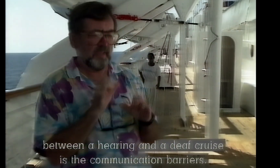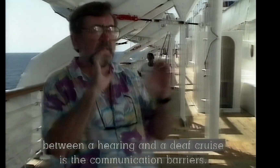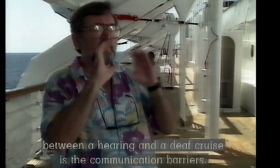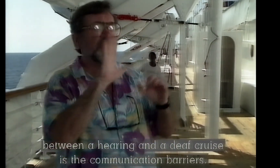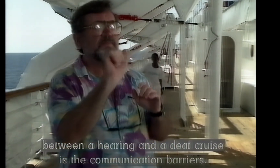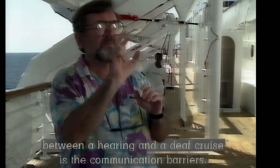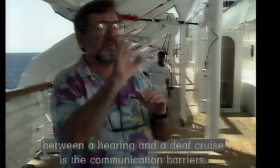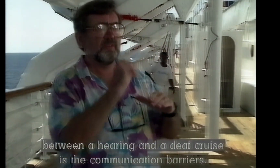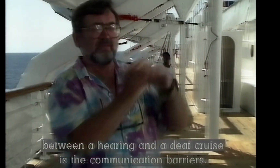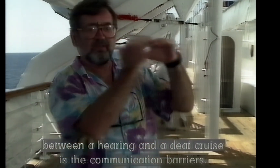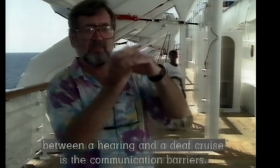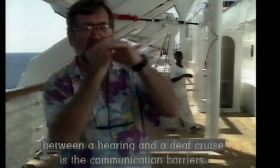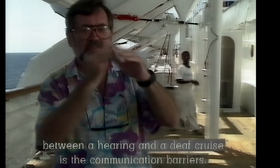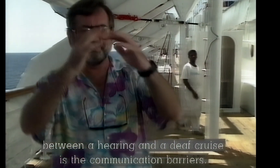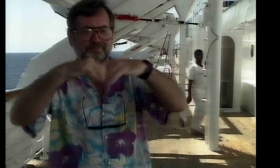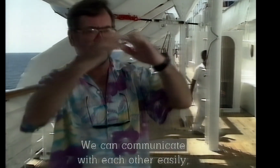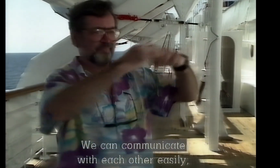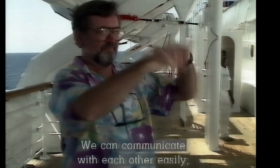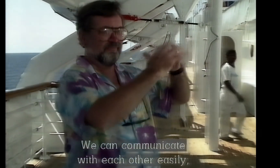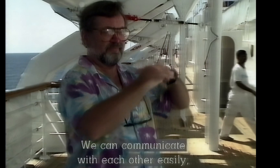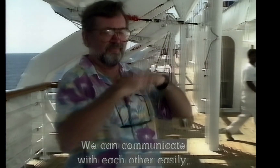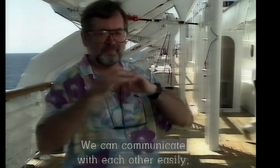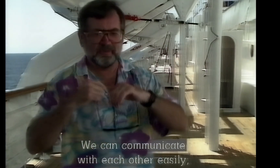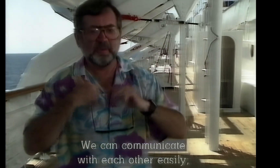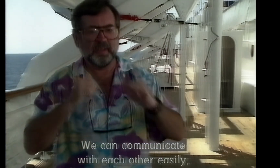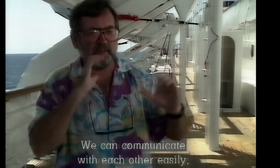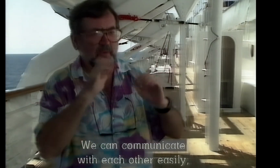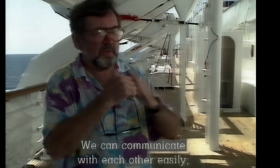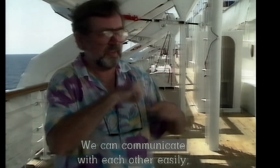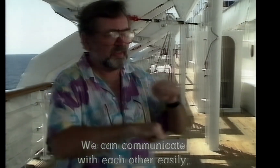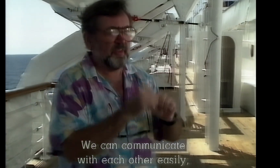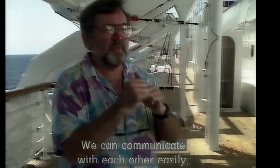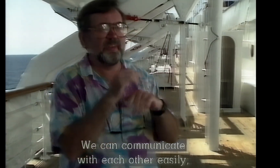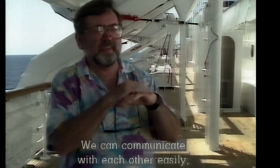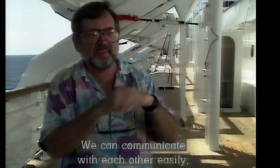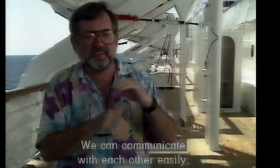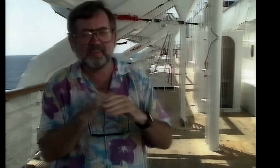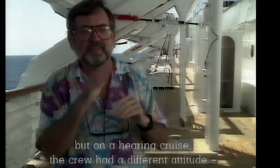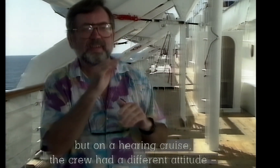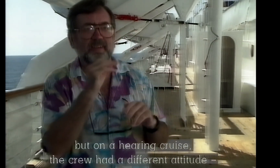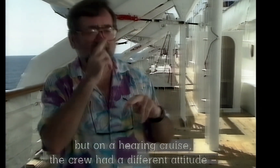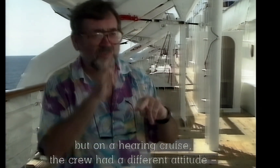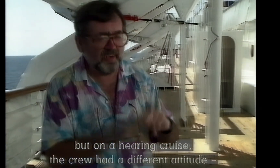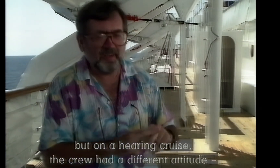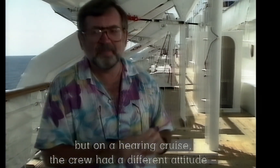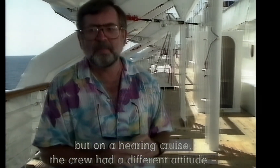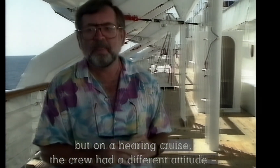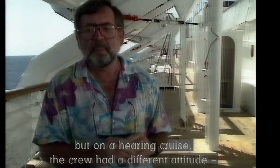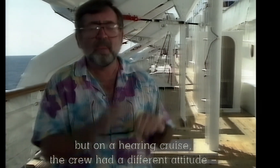is the communication barriers or breakdown. We can communicate with each other easily. On the hearing cruise,